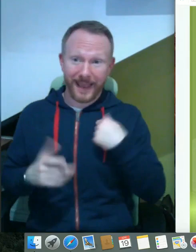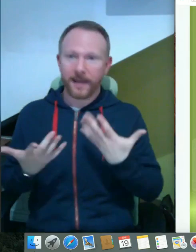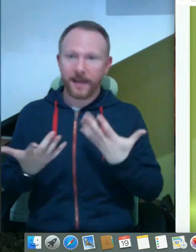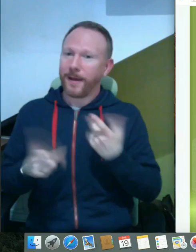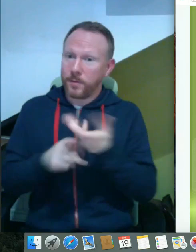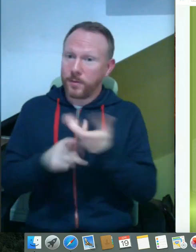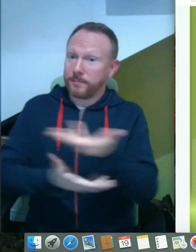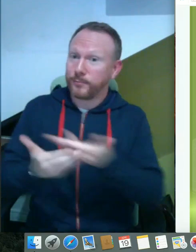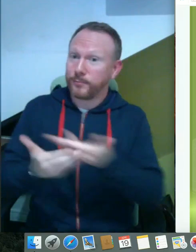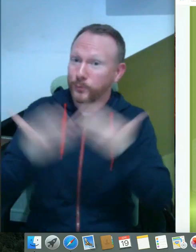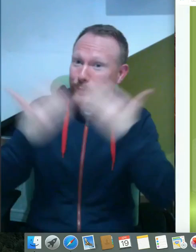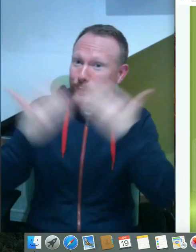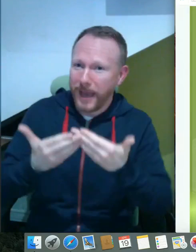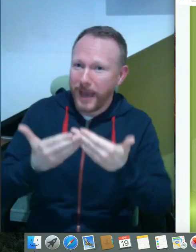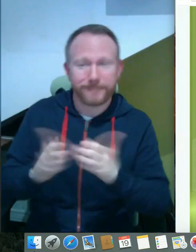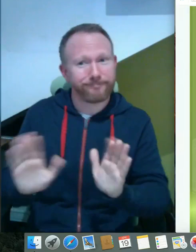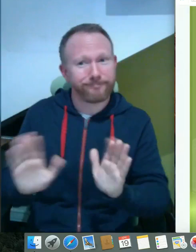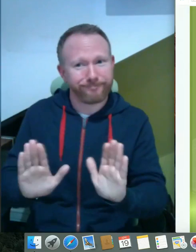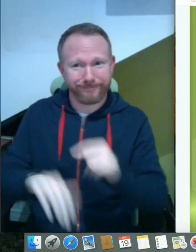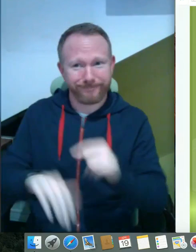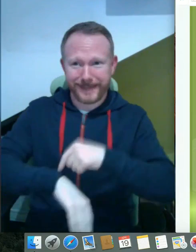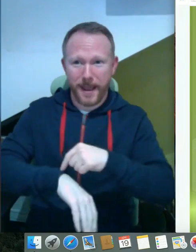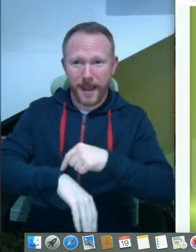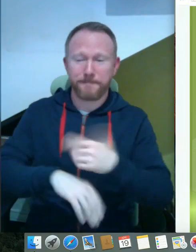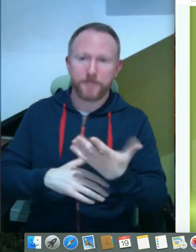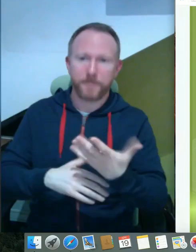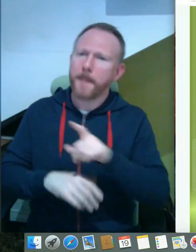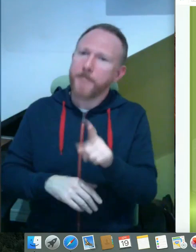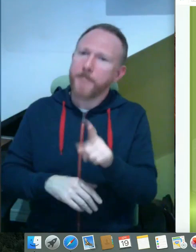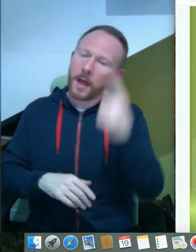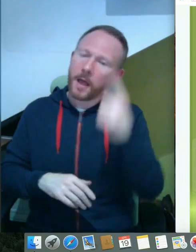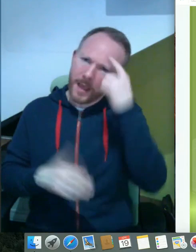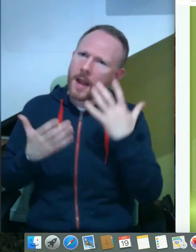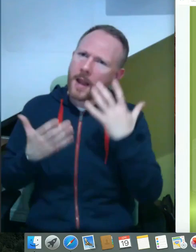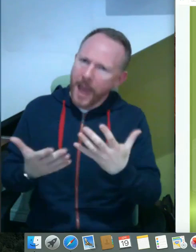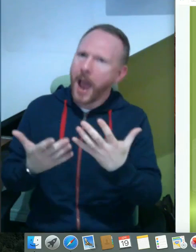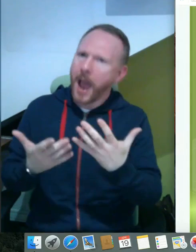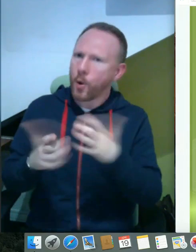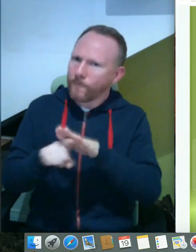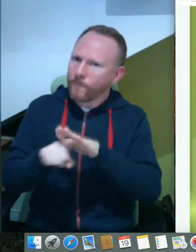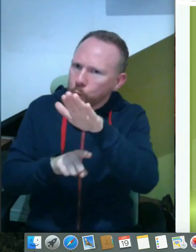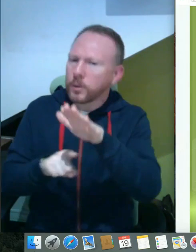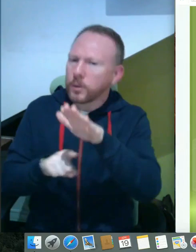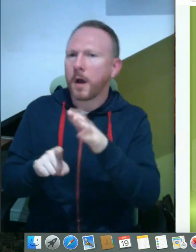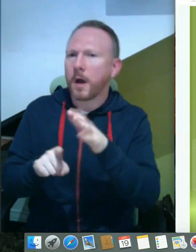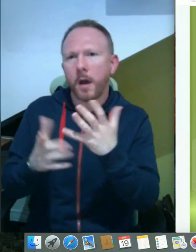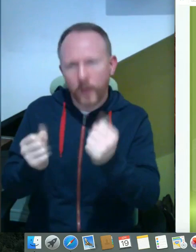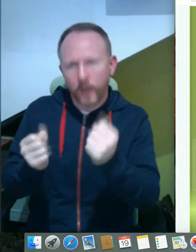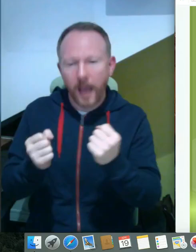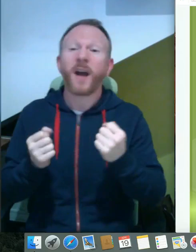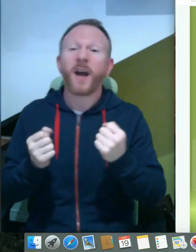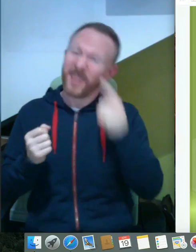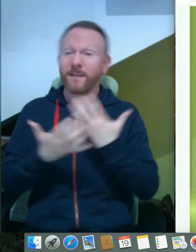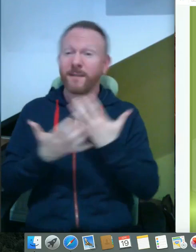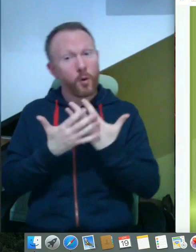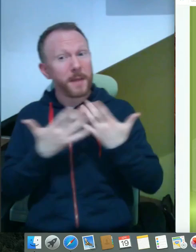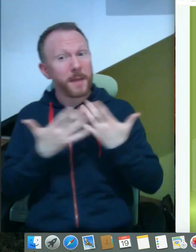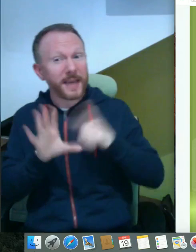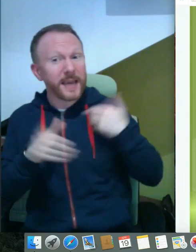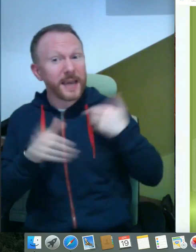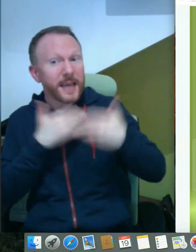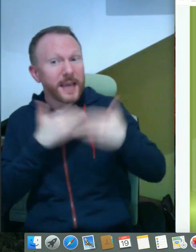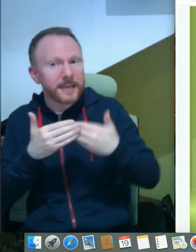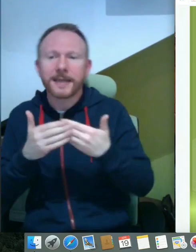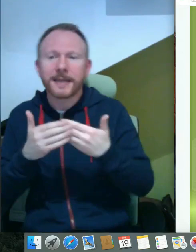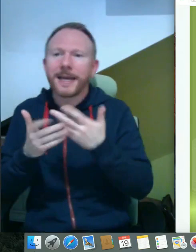that direction, that interpreters are developing specialist qualifications. Actually, we've been moving in that direction for a very, very long time, and we're